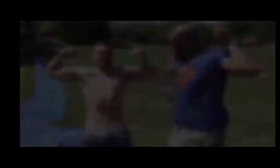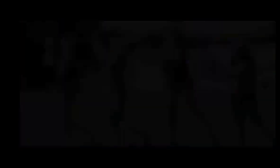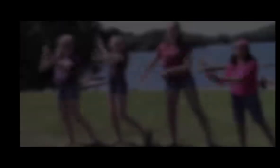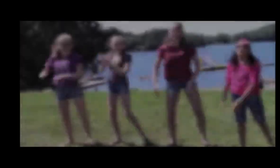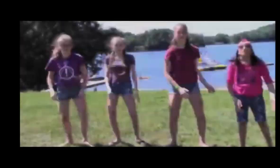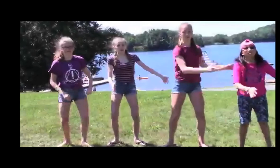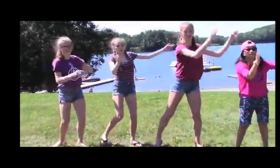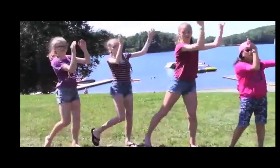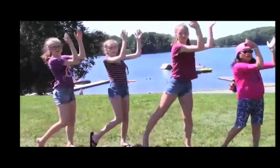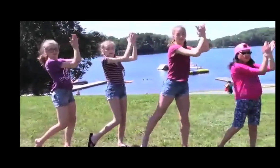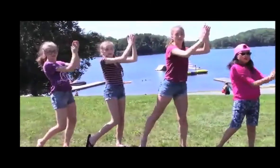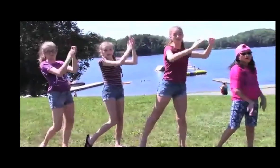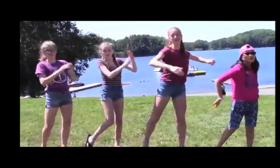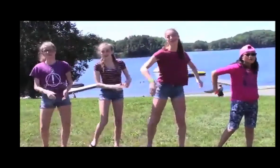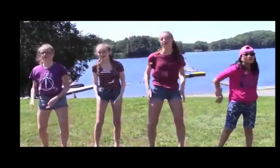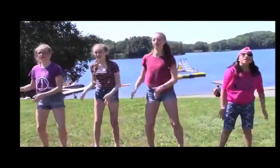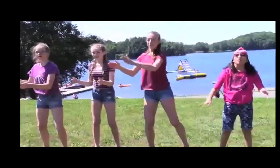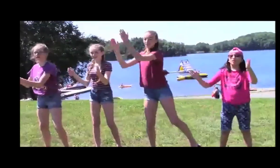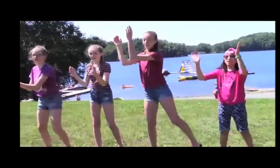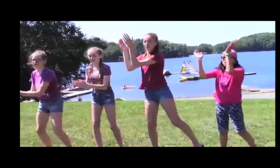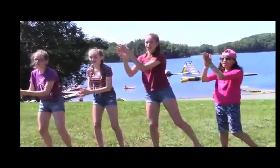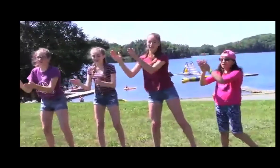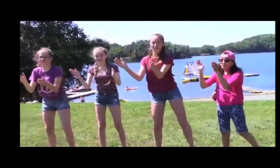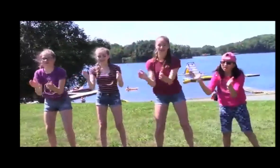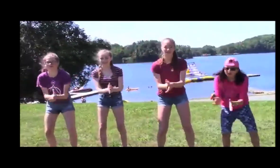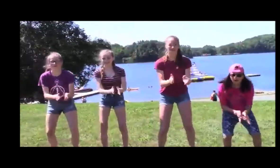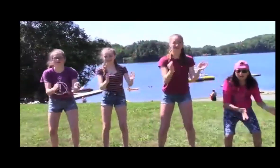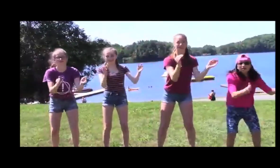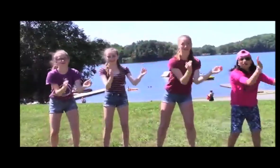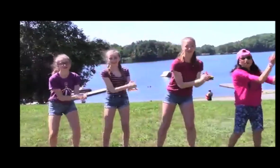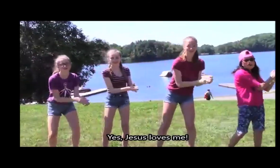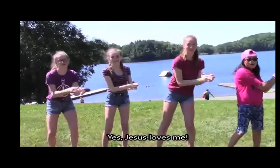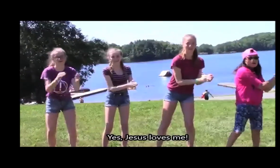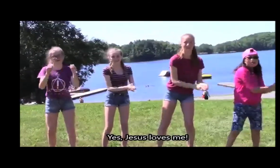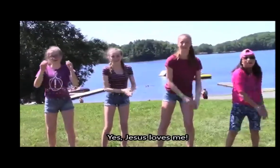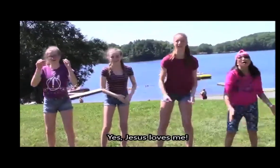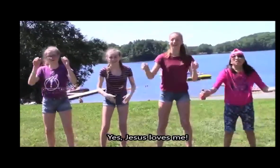never all alone. Cause Jesus loves you.